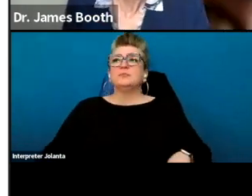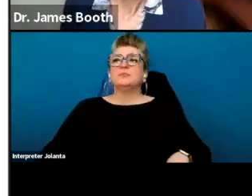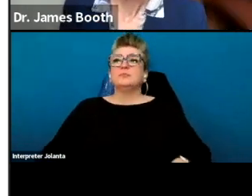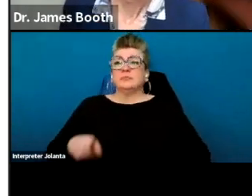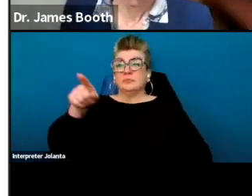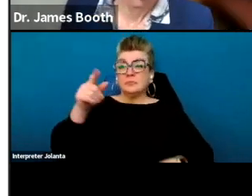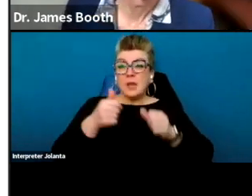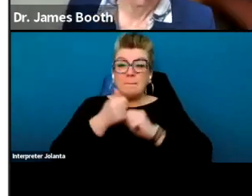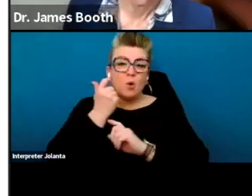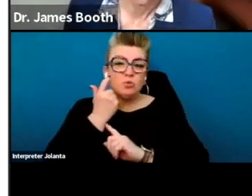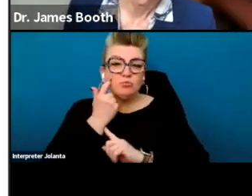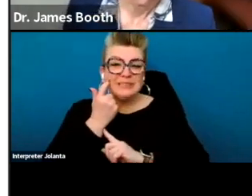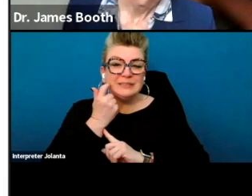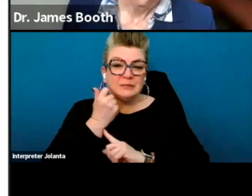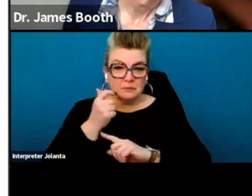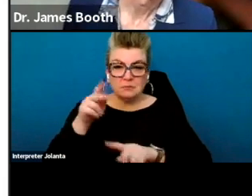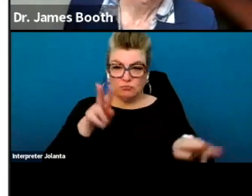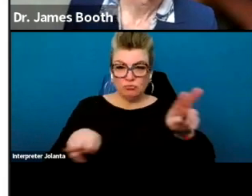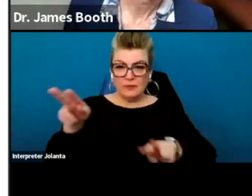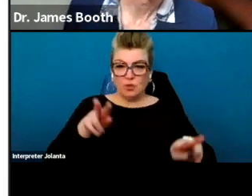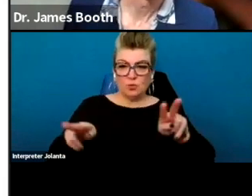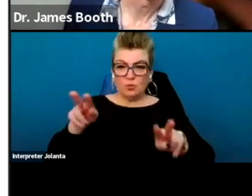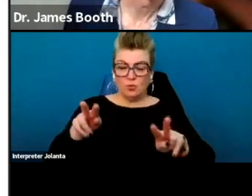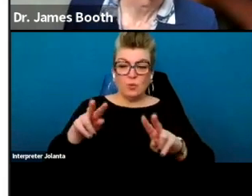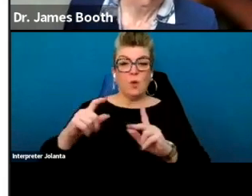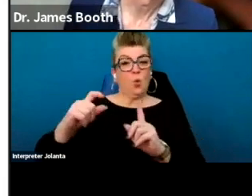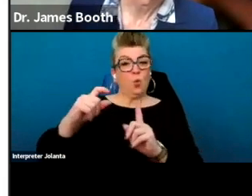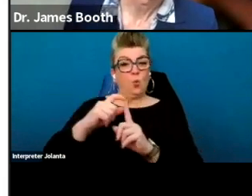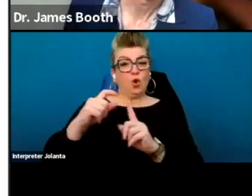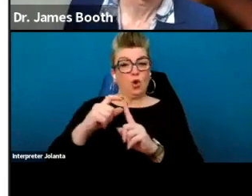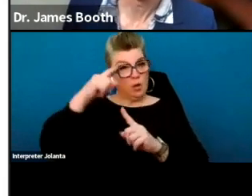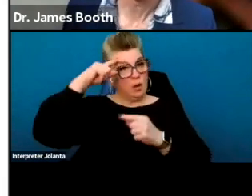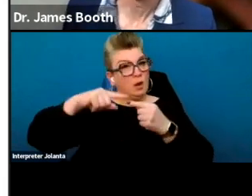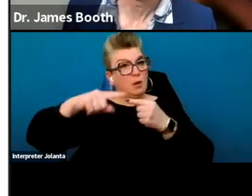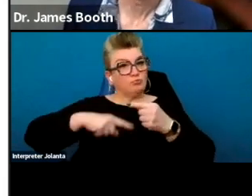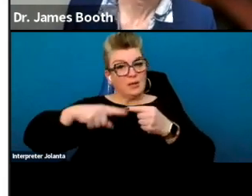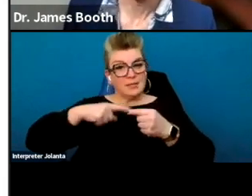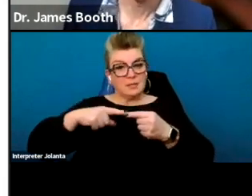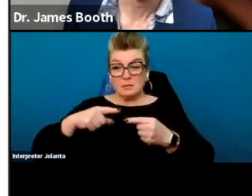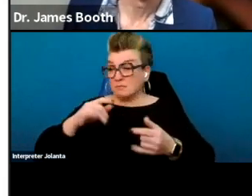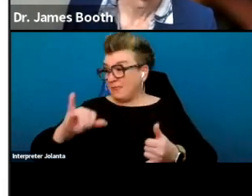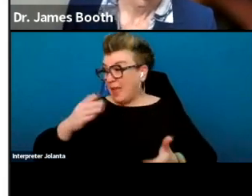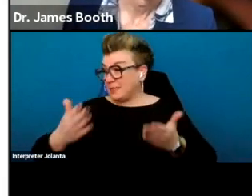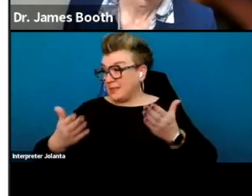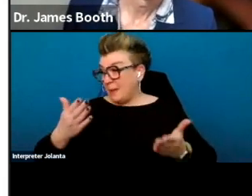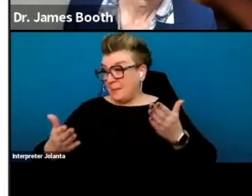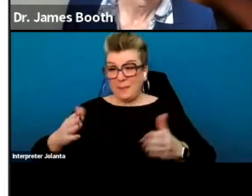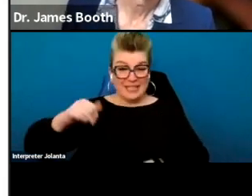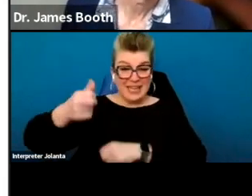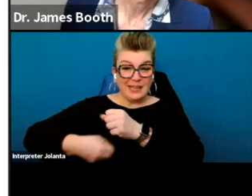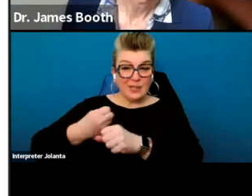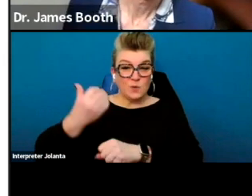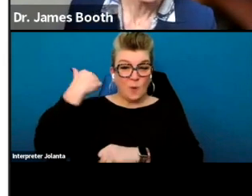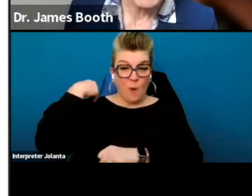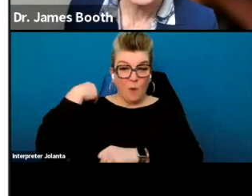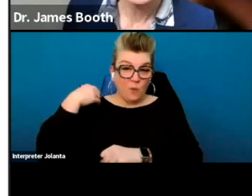the most recent review of word processing. It's about a decade old now,